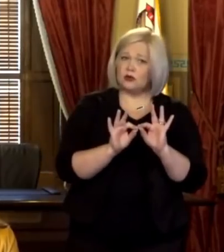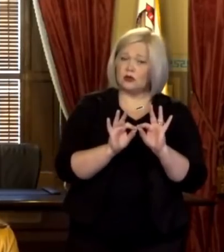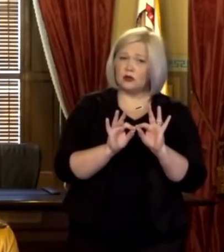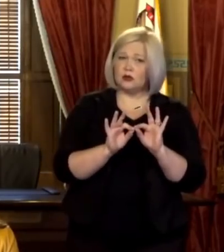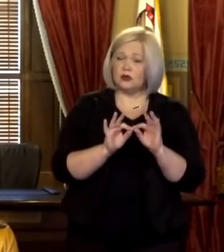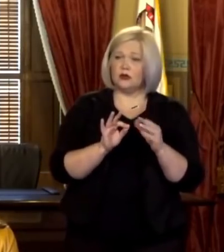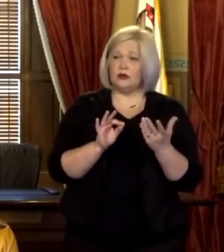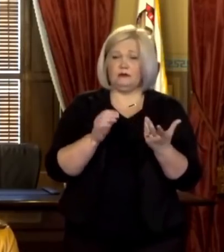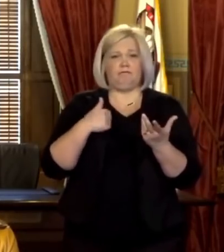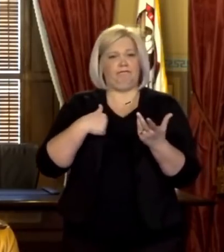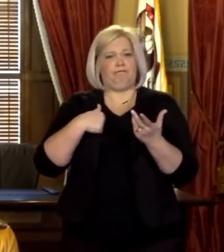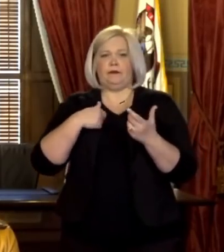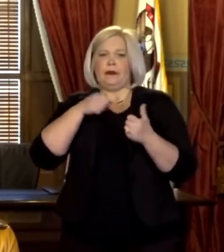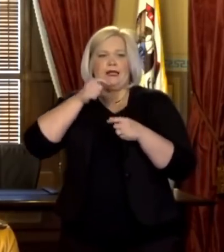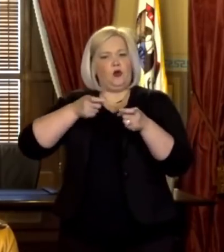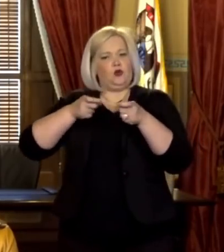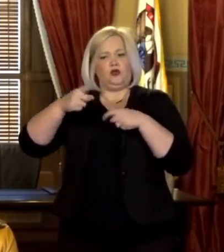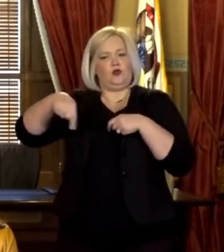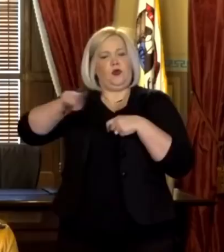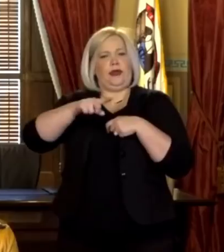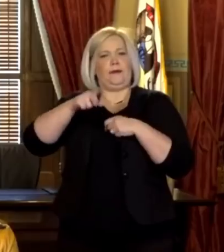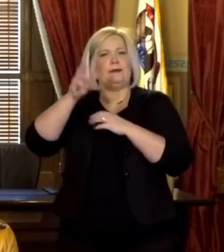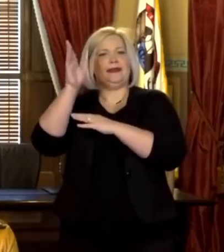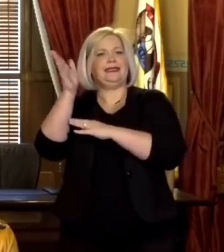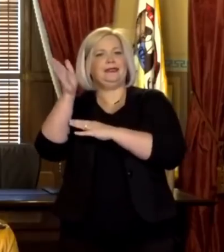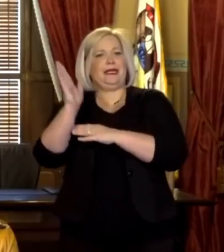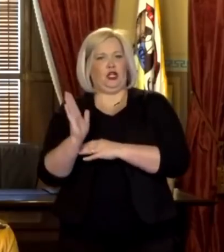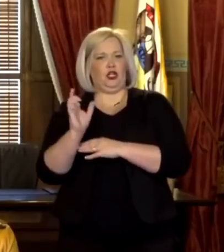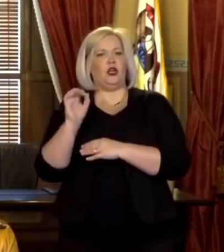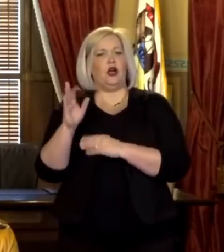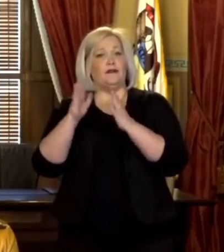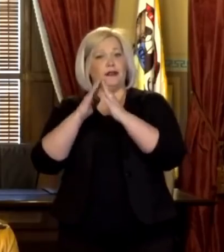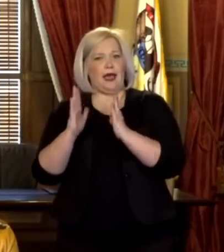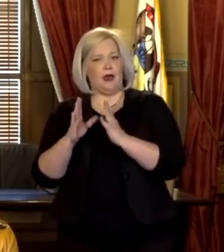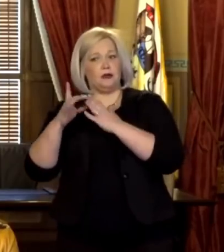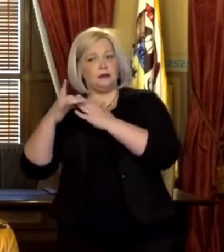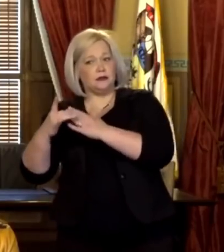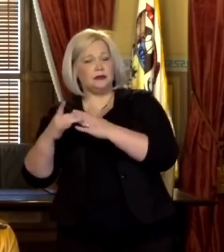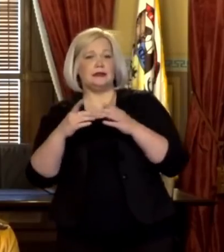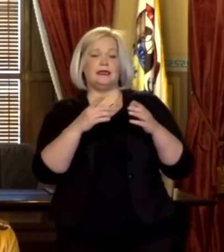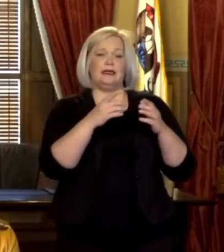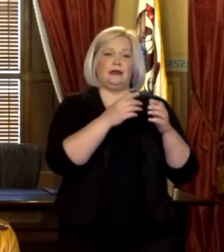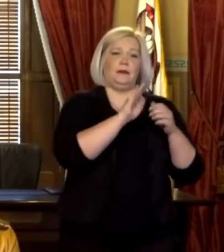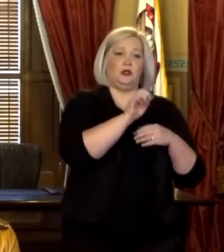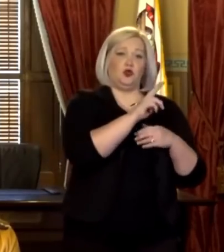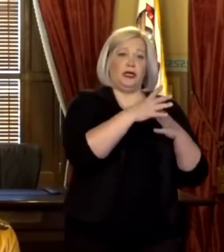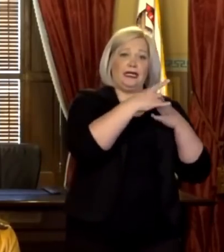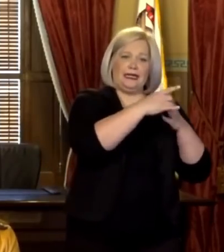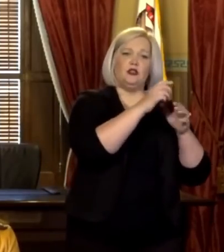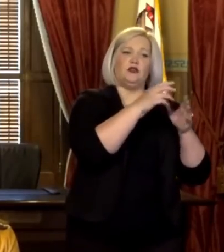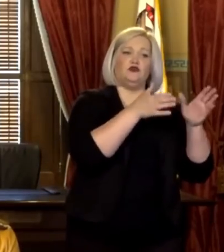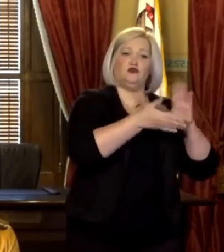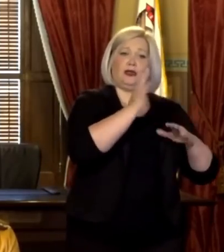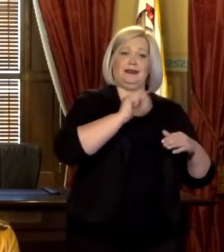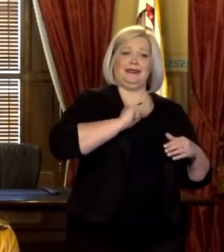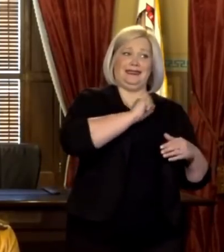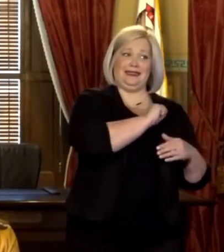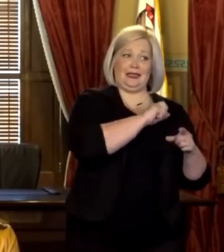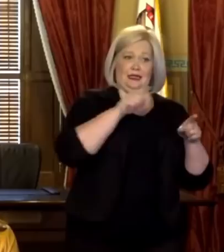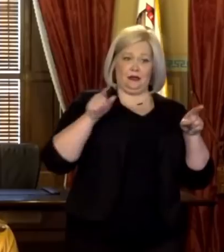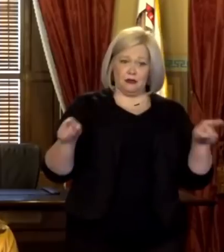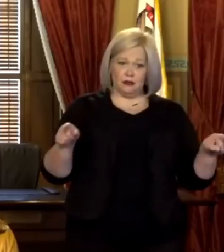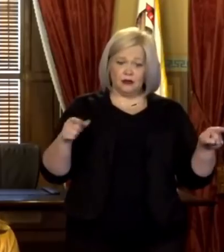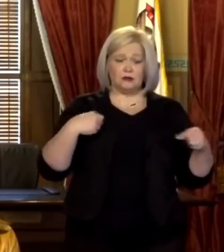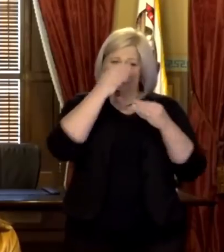run the legislature. The Speaker of the House runs the House, and the Senate Majority Leader runs the Senate. I've made sure that they understand